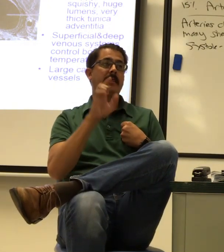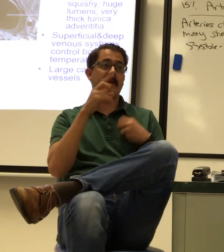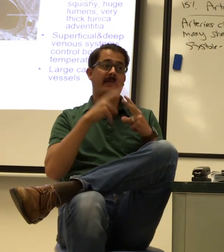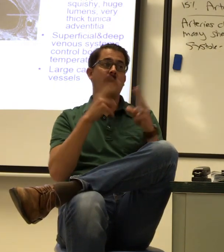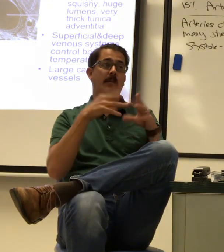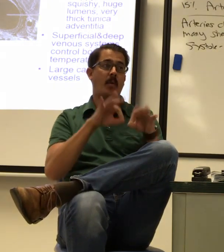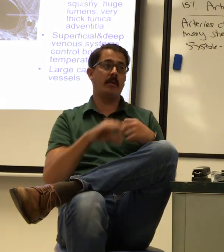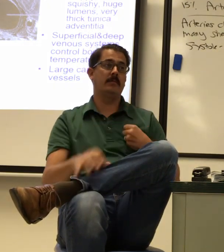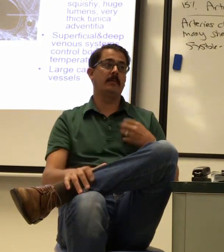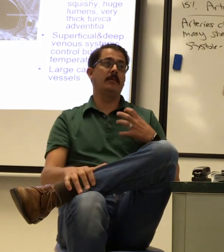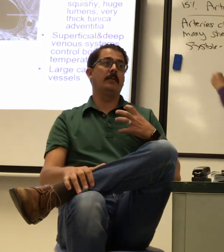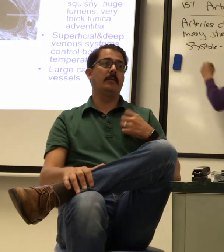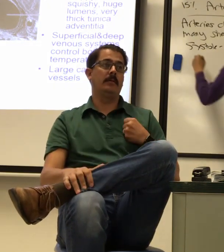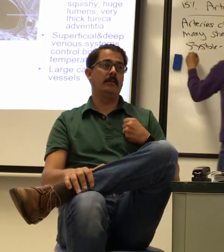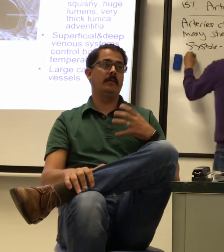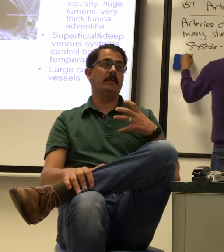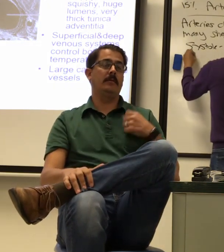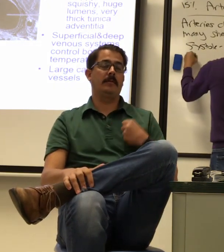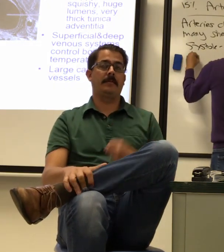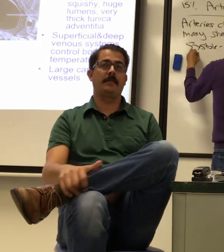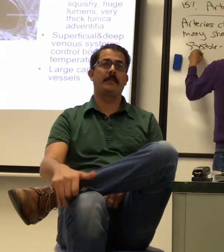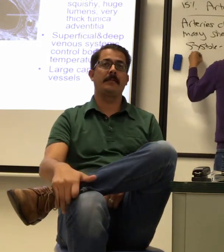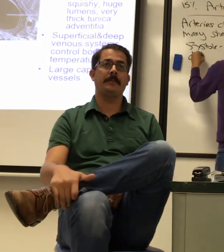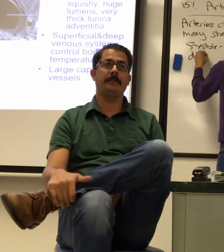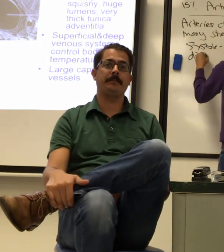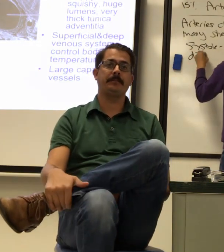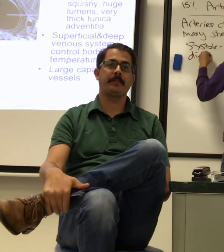important. So during diastole,